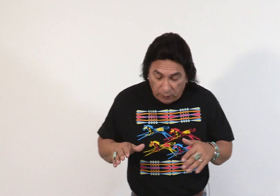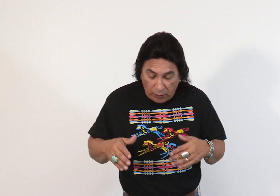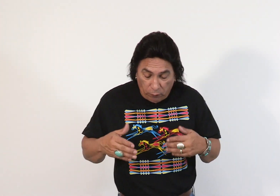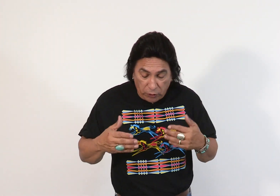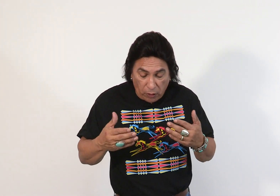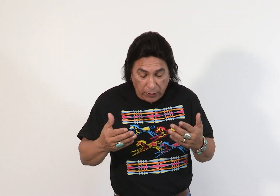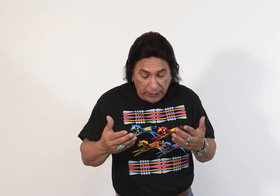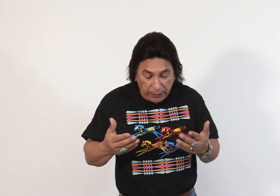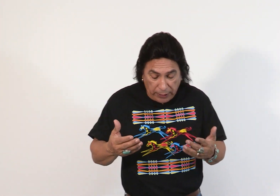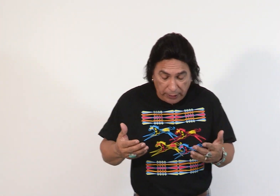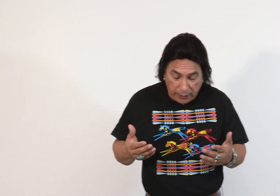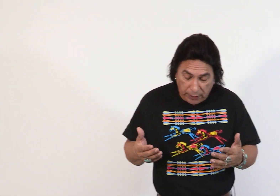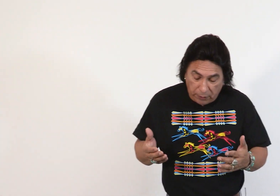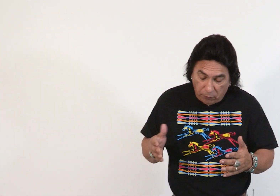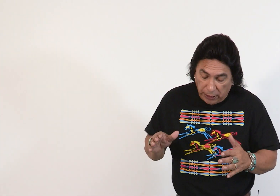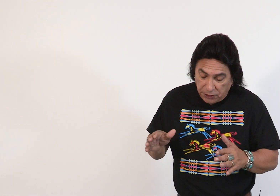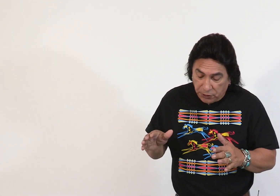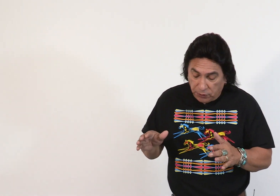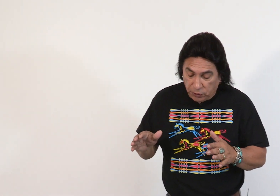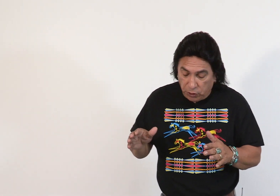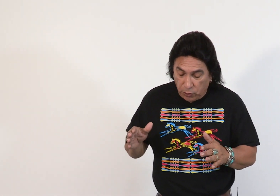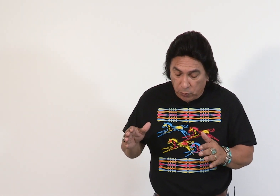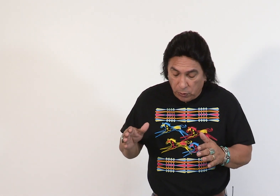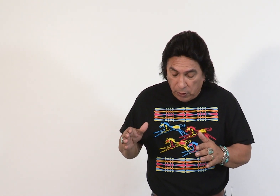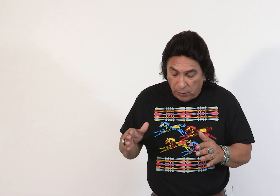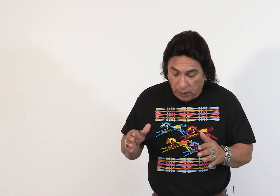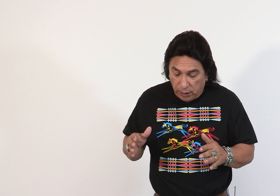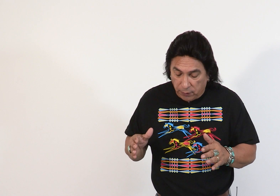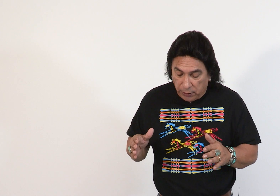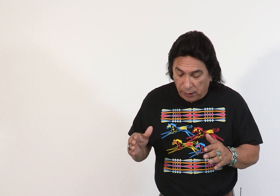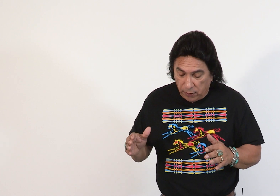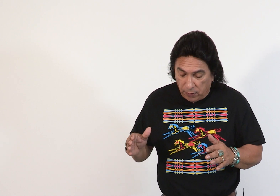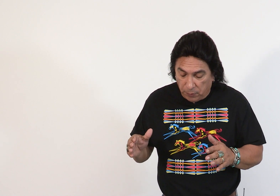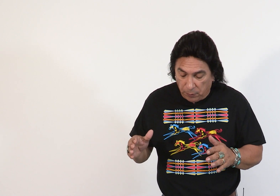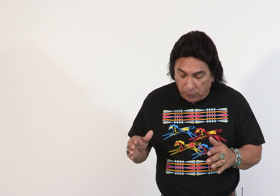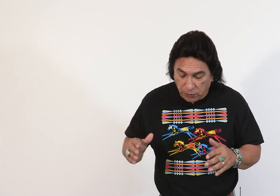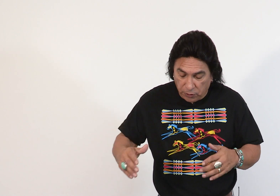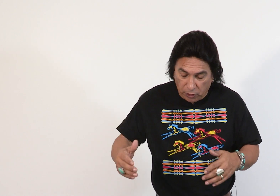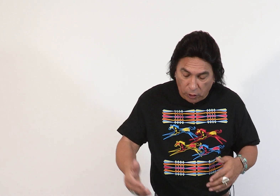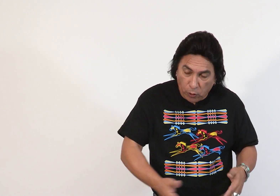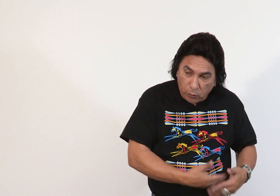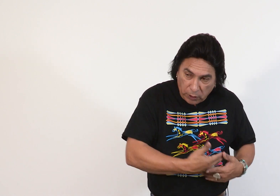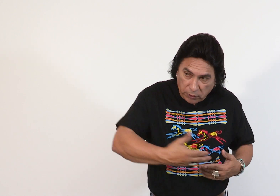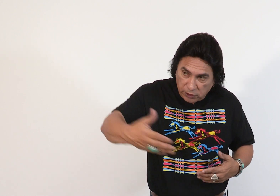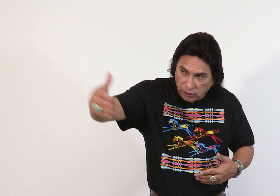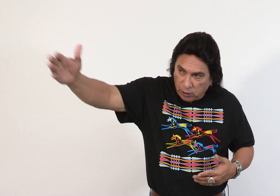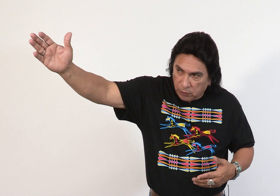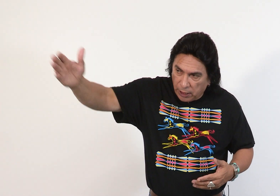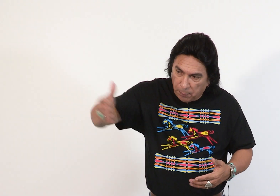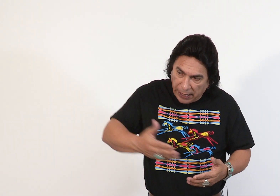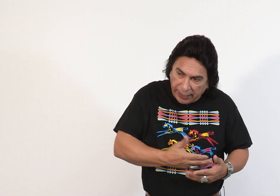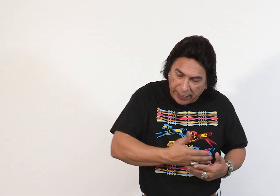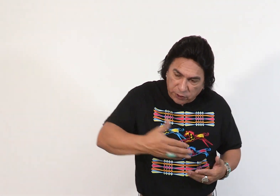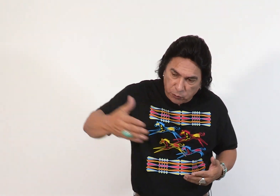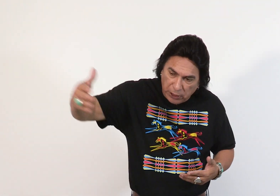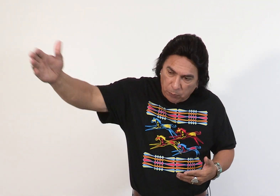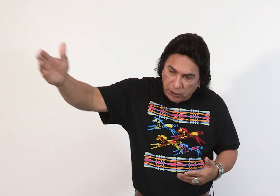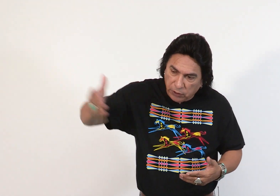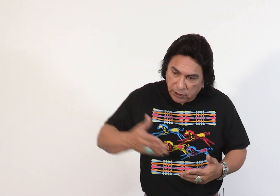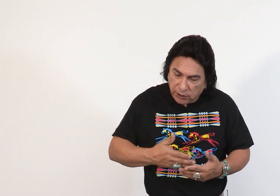Now, if we're talking in relations to telling a person to go, it's like a backhand sweep. We use this